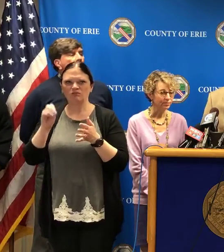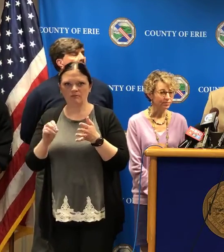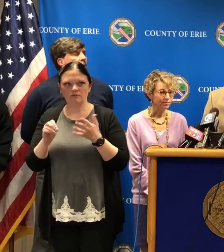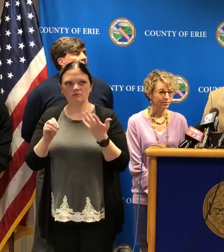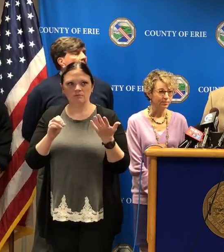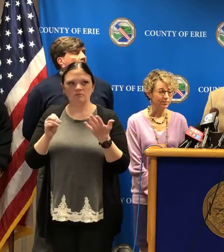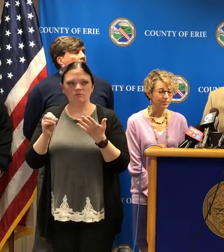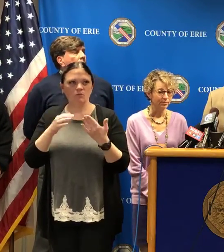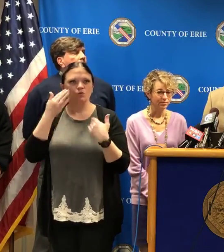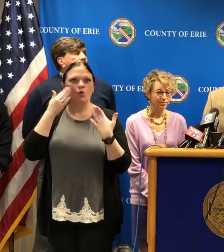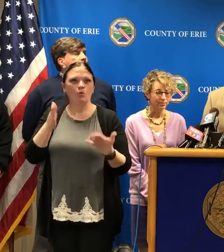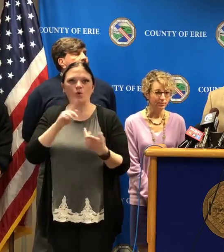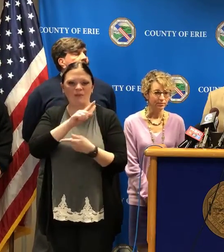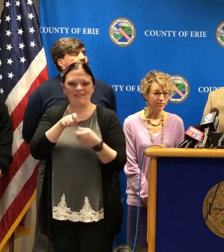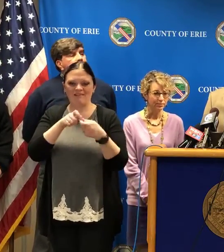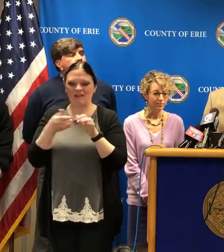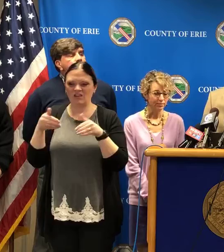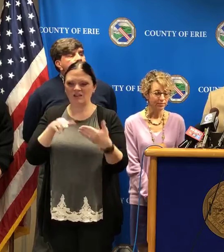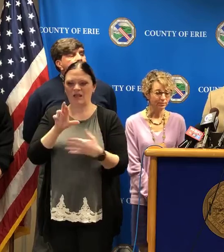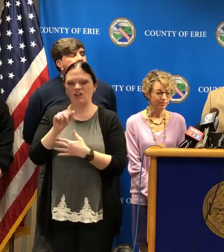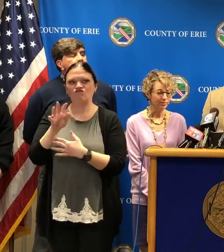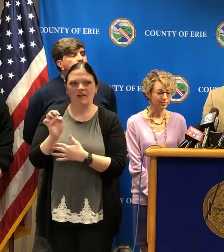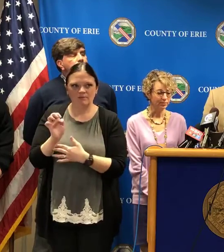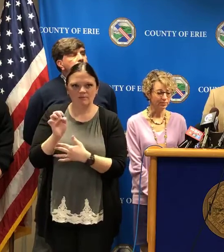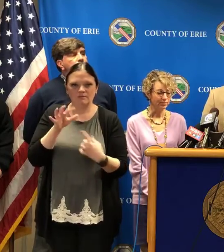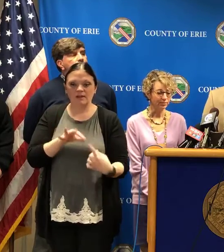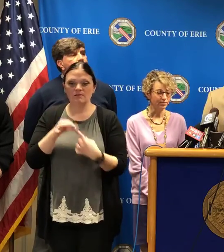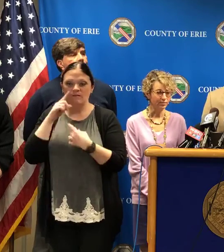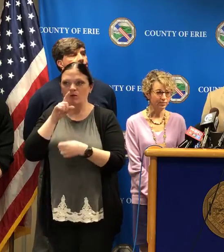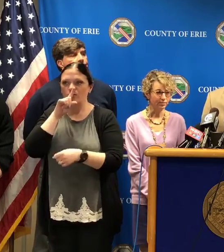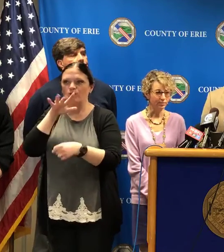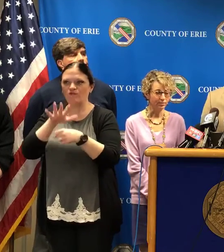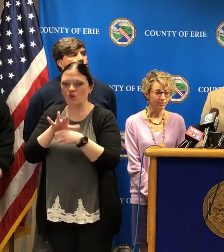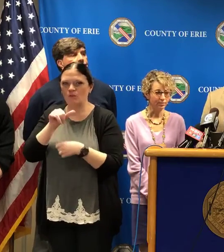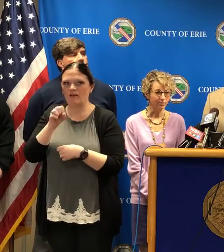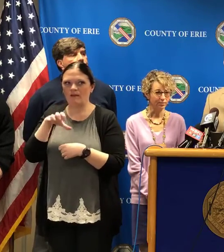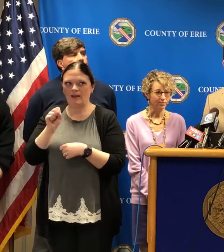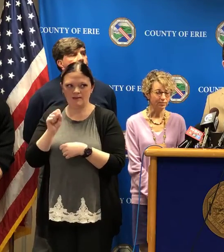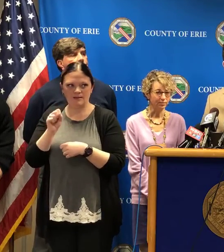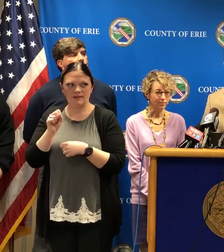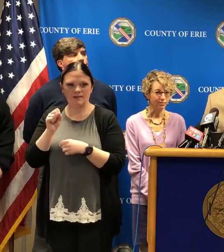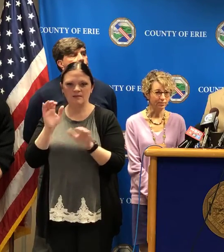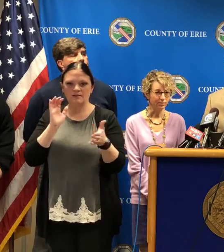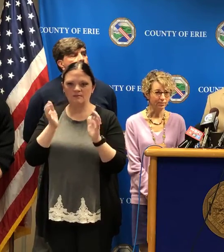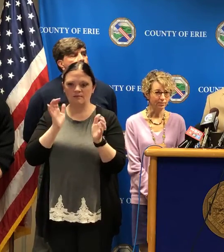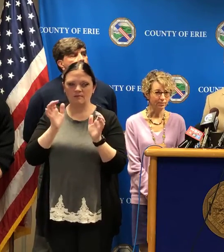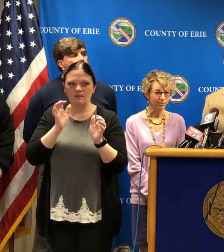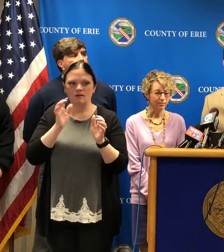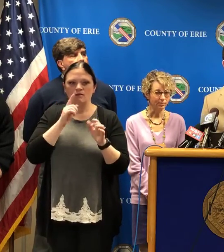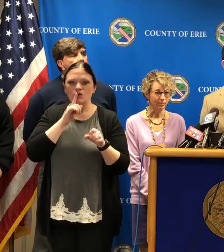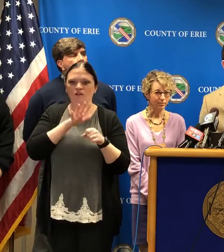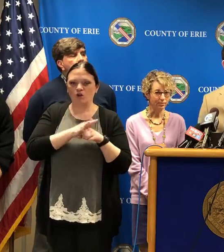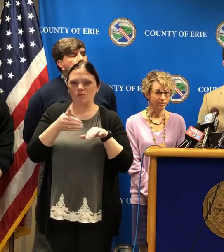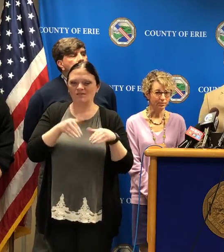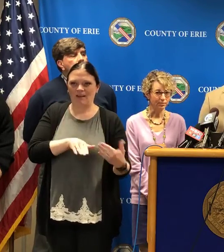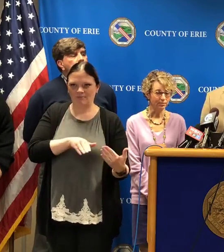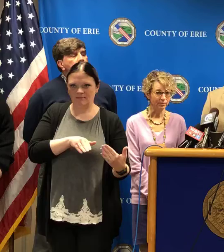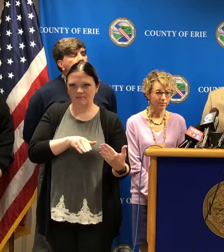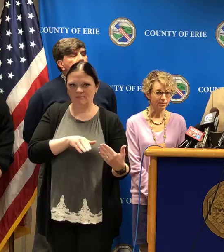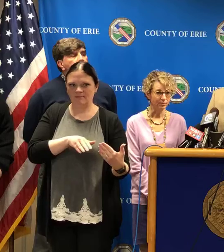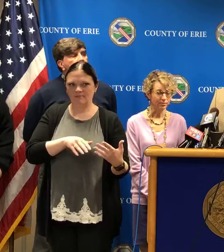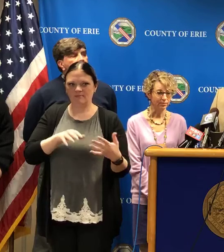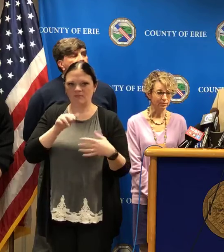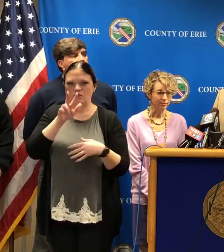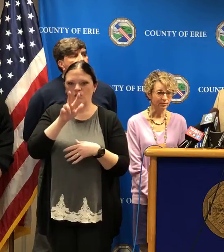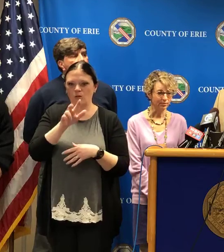exact fatality rate other than the confirmed cases of coronavirus versus the confirmed deaths from coronavirus, and that